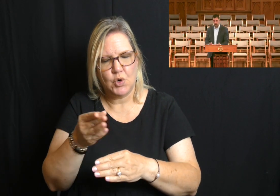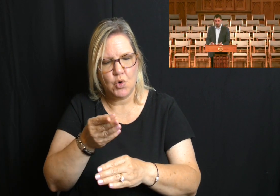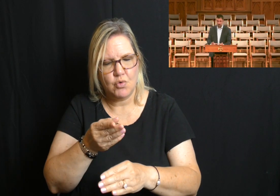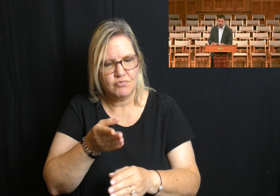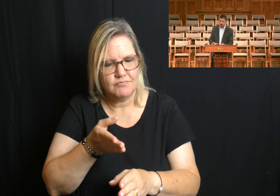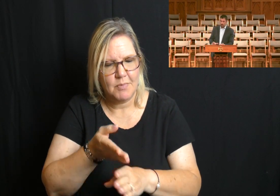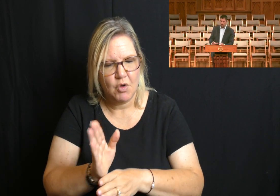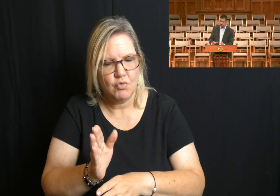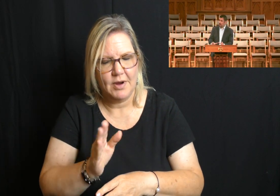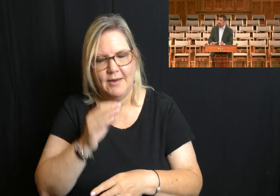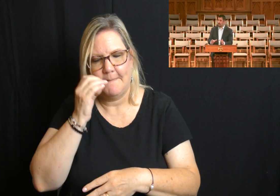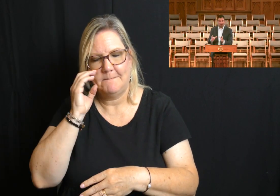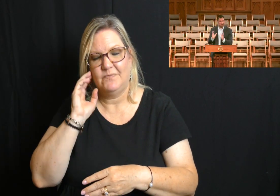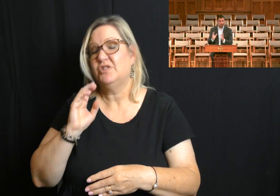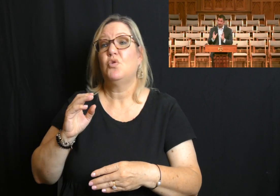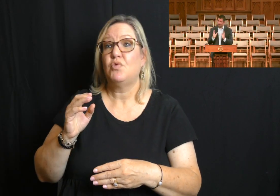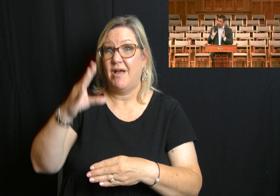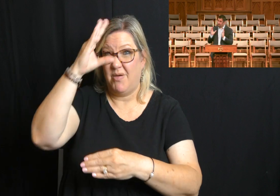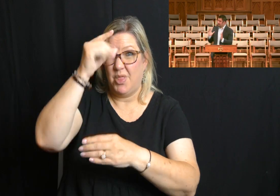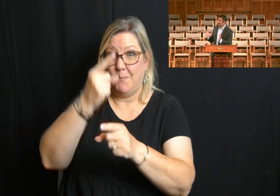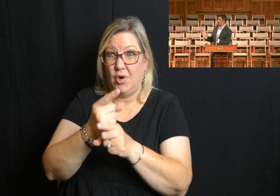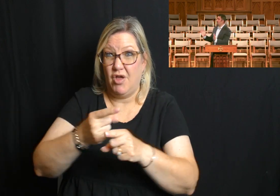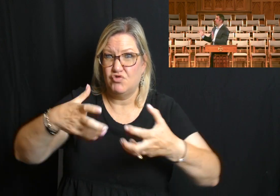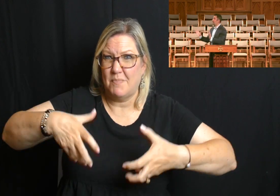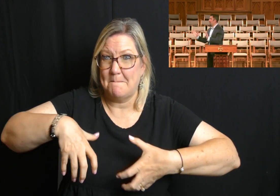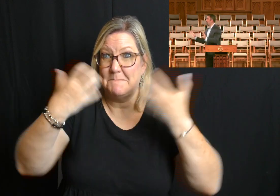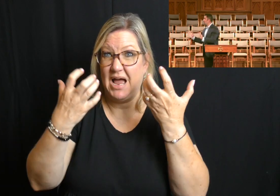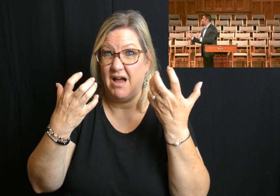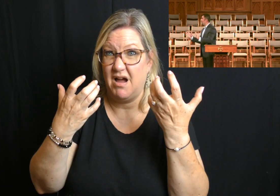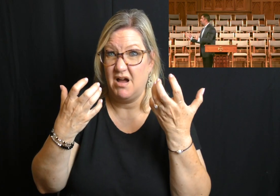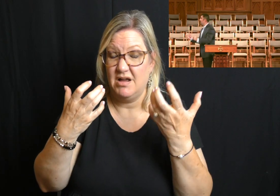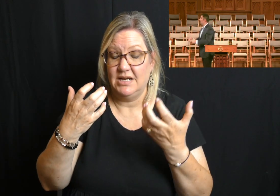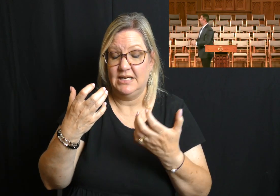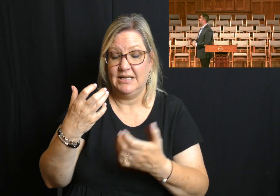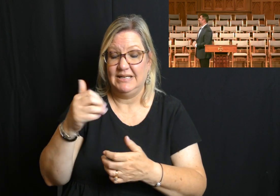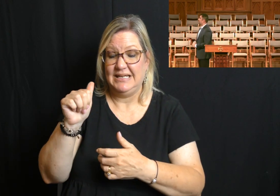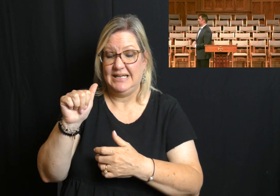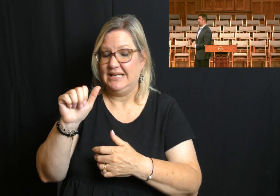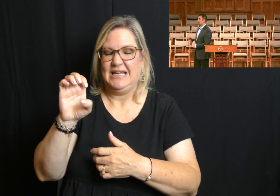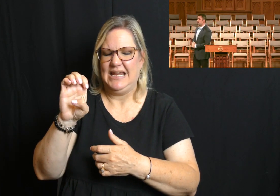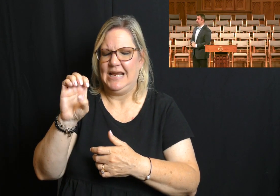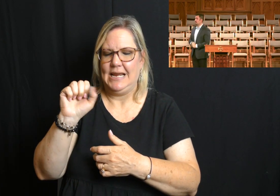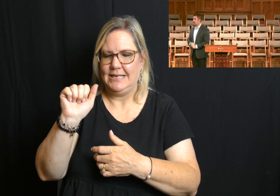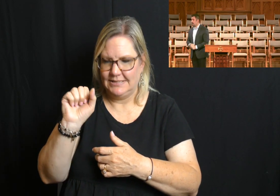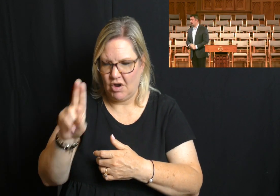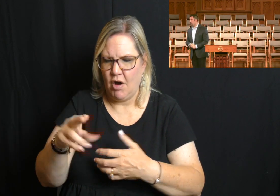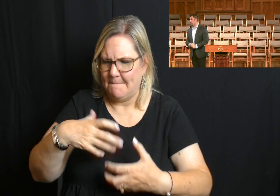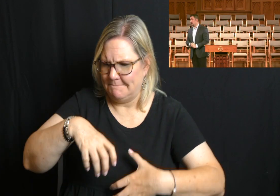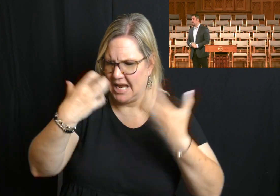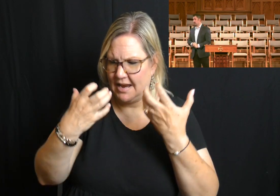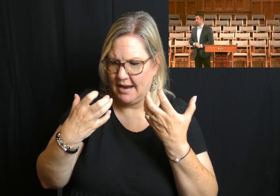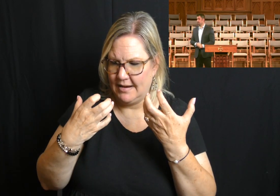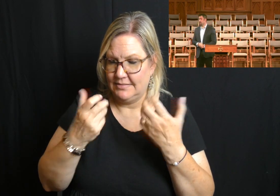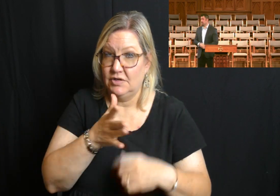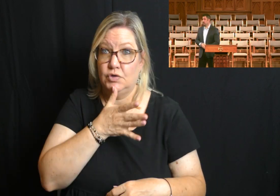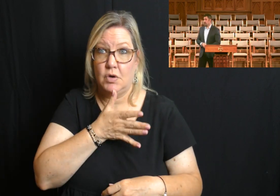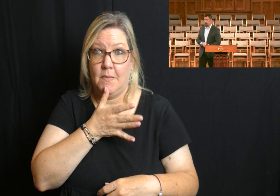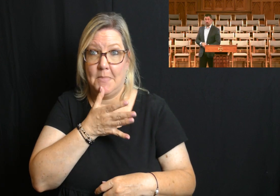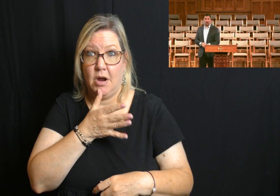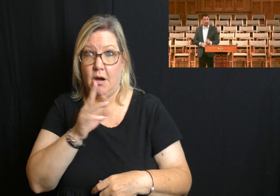his mother, Rebecca, catches wind of what's about to happen. It's like, hey, you need to get out of here.